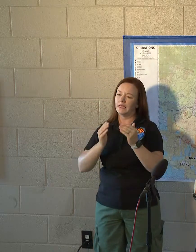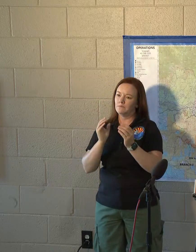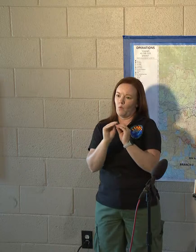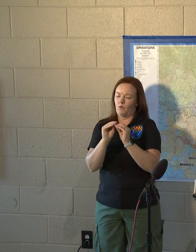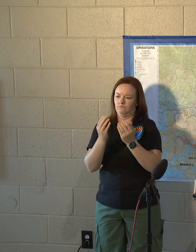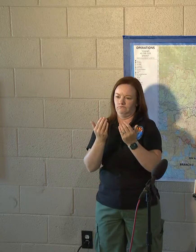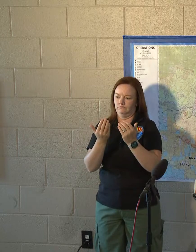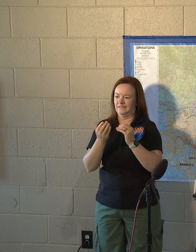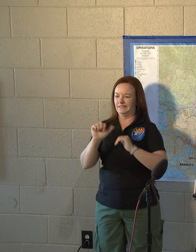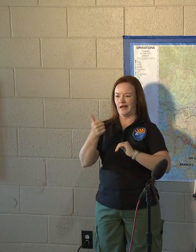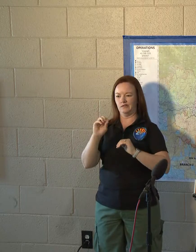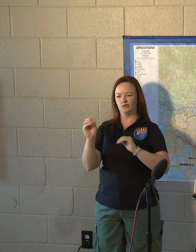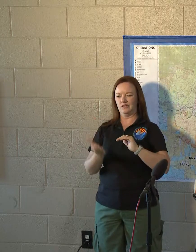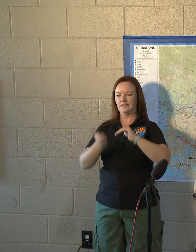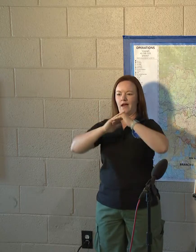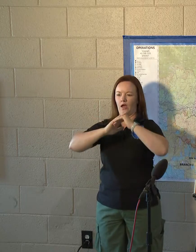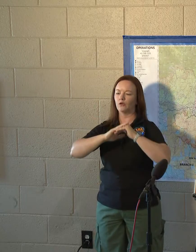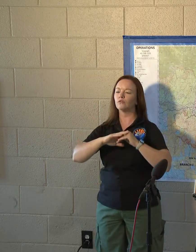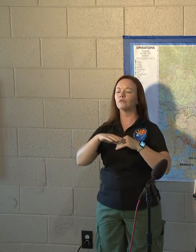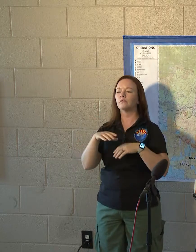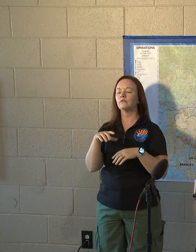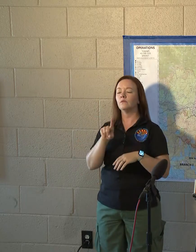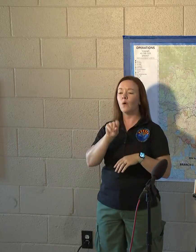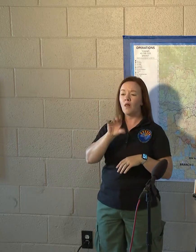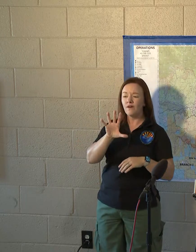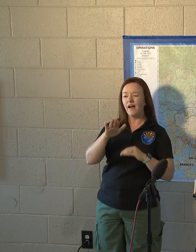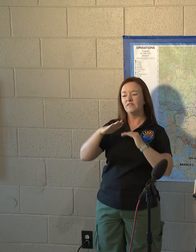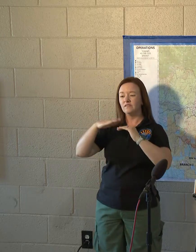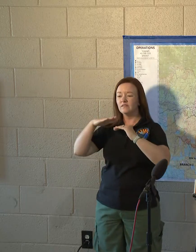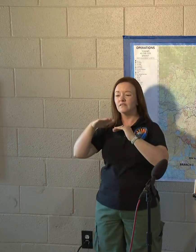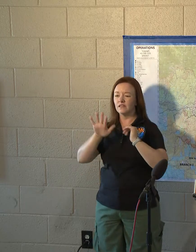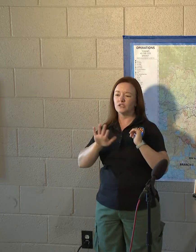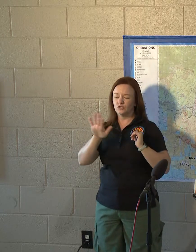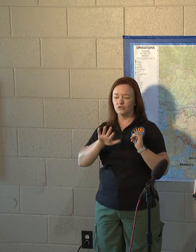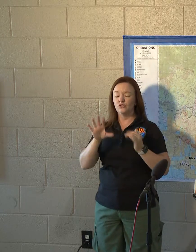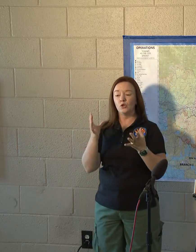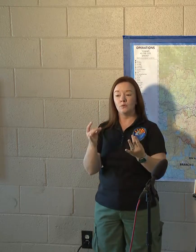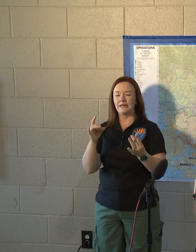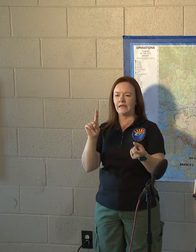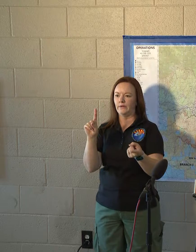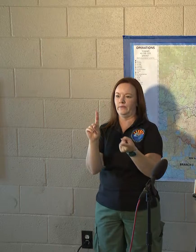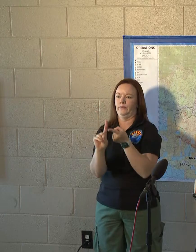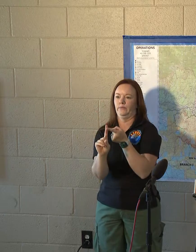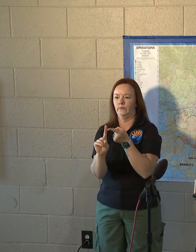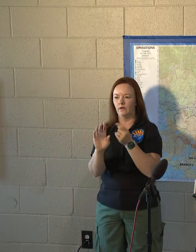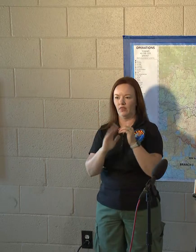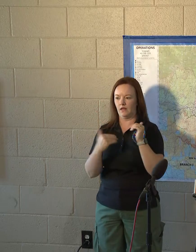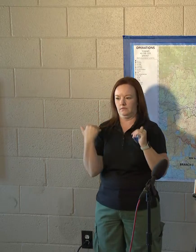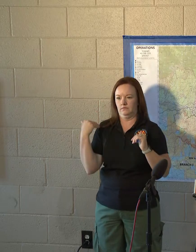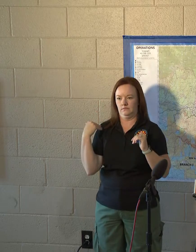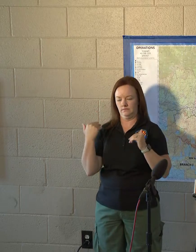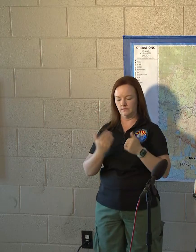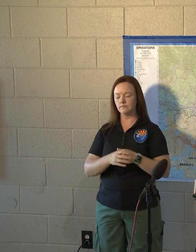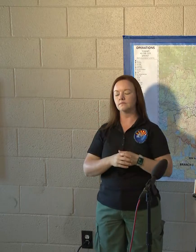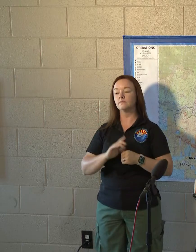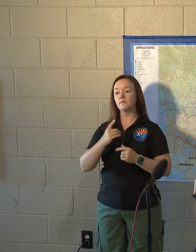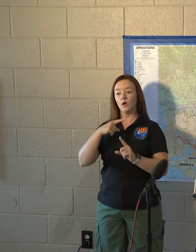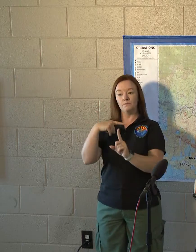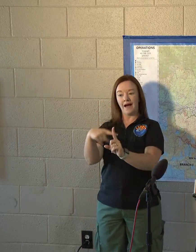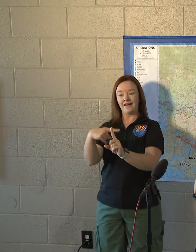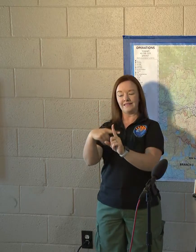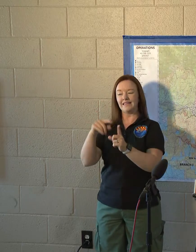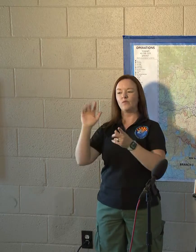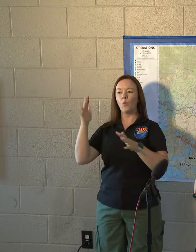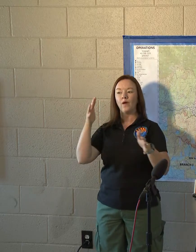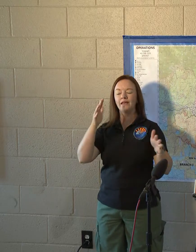degrees higher, working in the mid 105 area, and humidities that are even lower than what they've been. The only good thing is that the